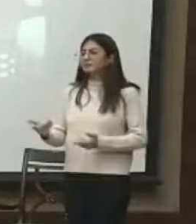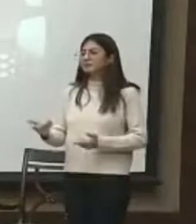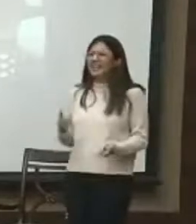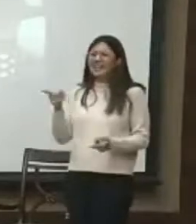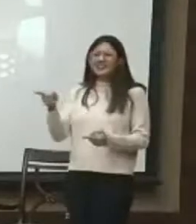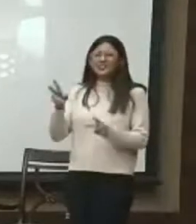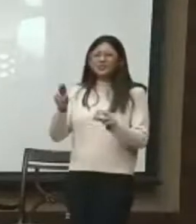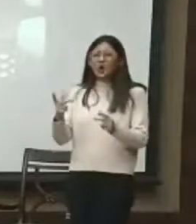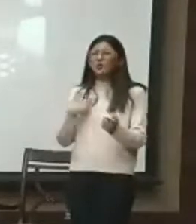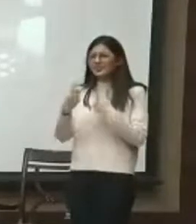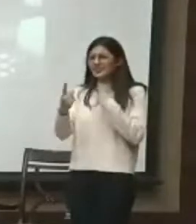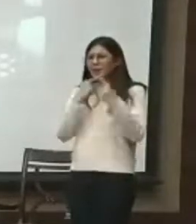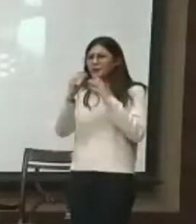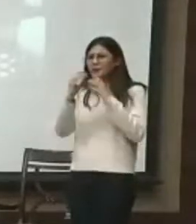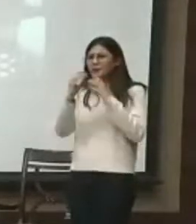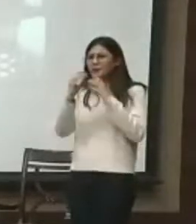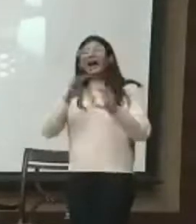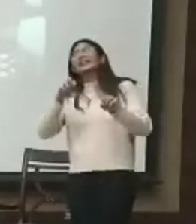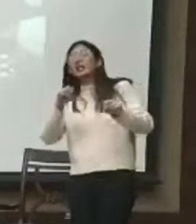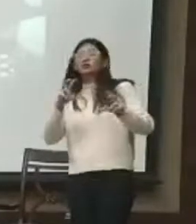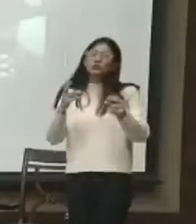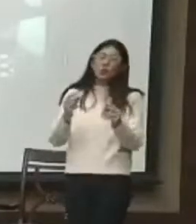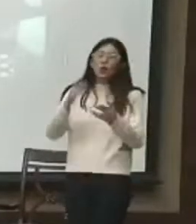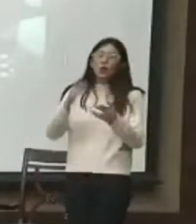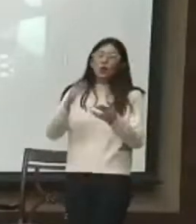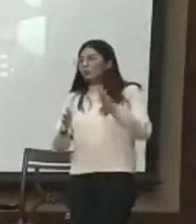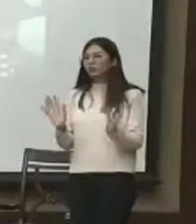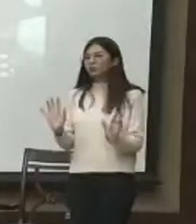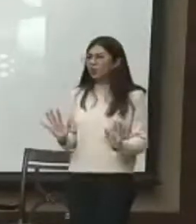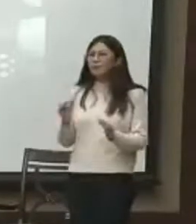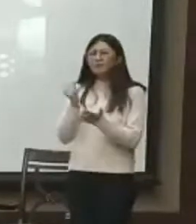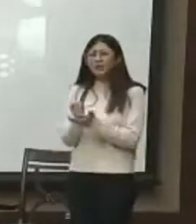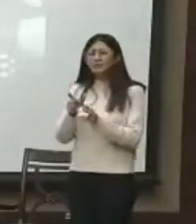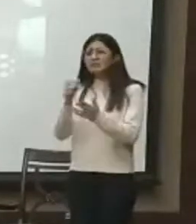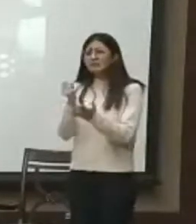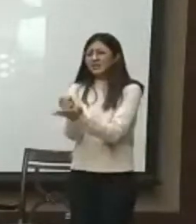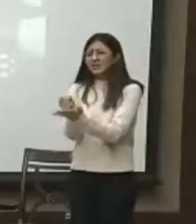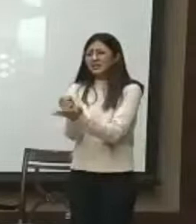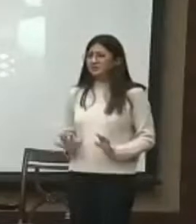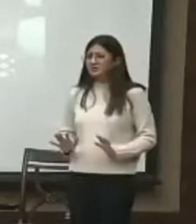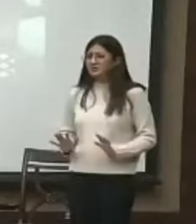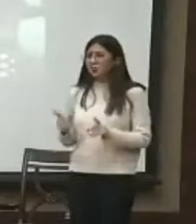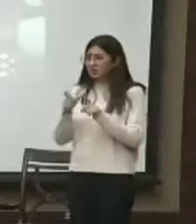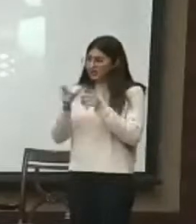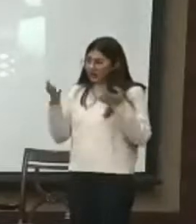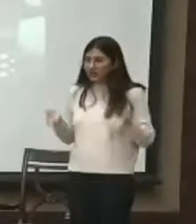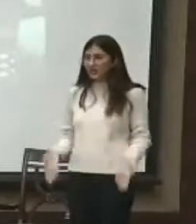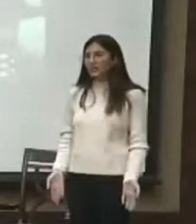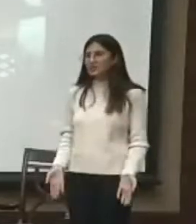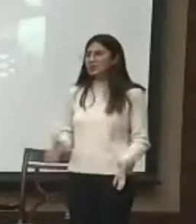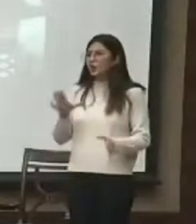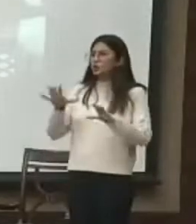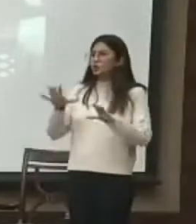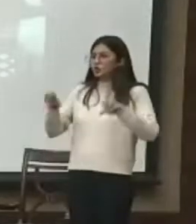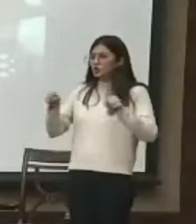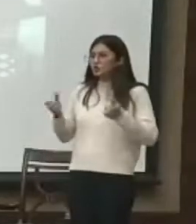non-negotiable, and it's very disheartening, and this is Delhi, for God's sake. This is the Constitution